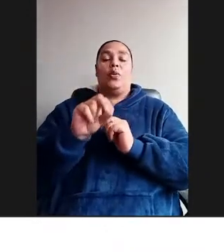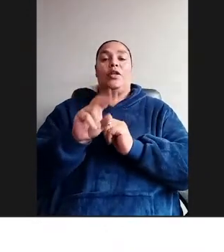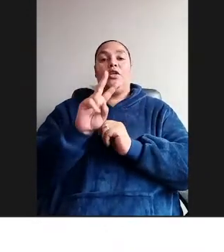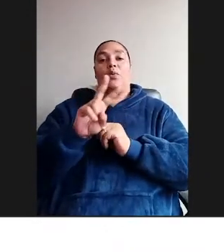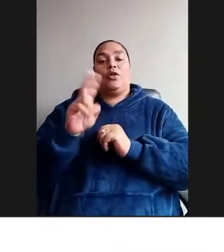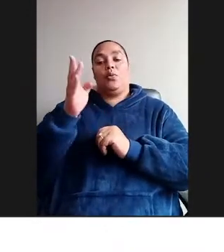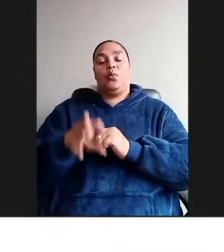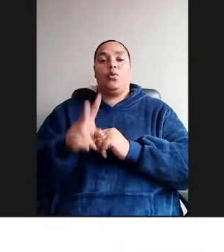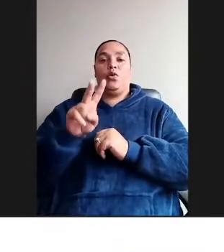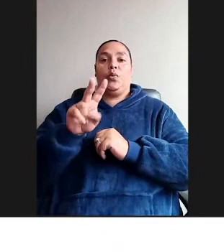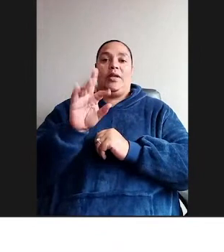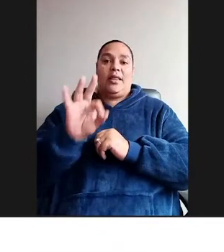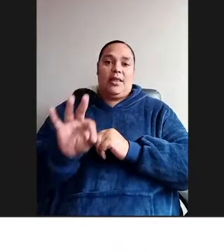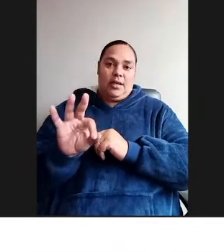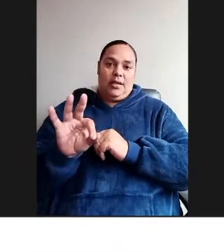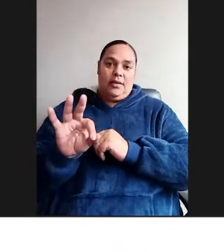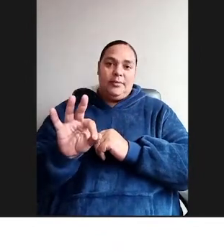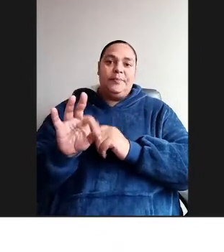2022-2023 and the